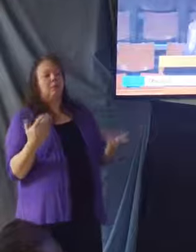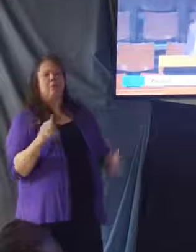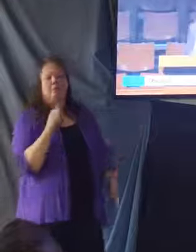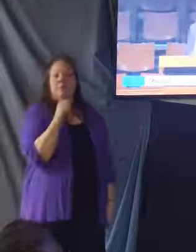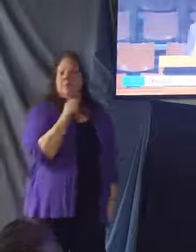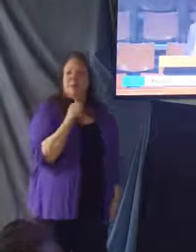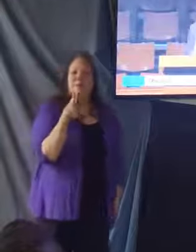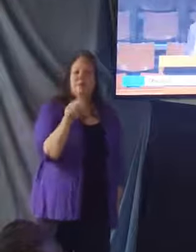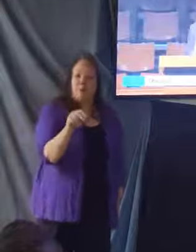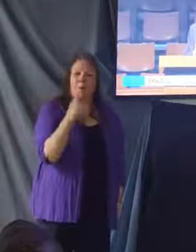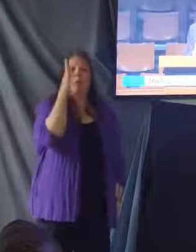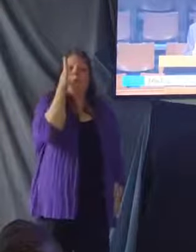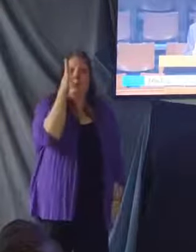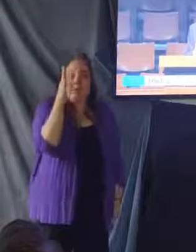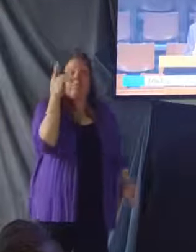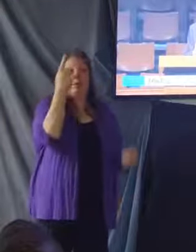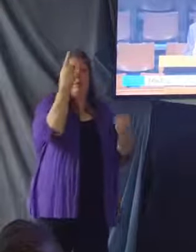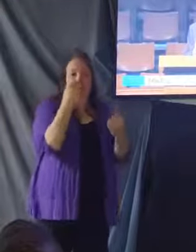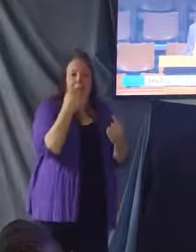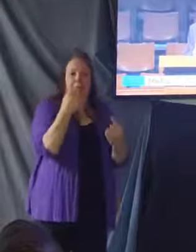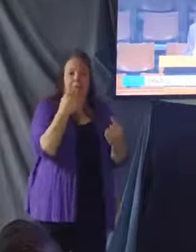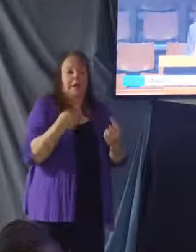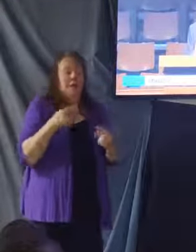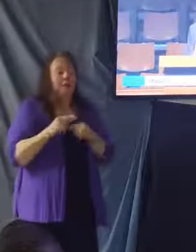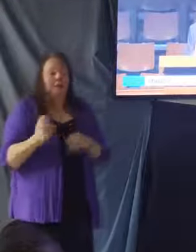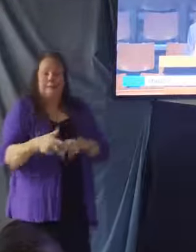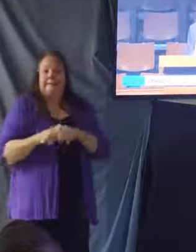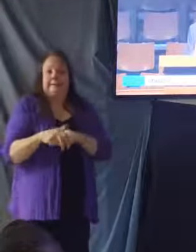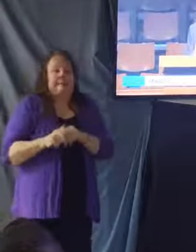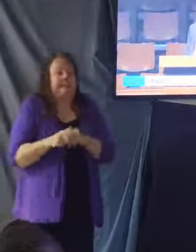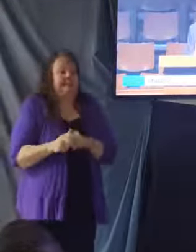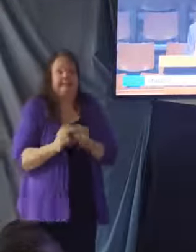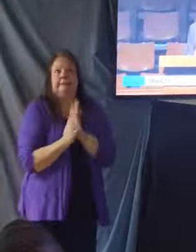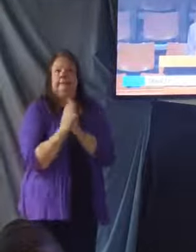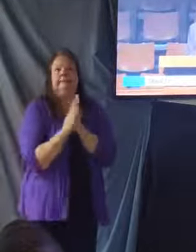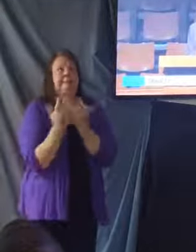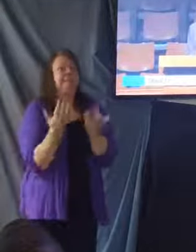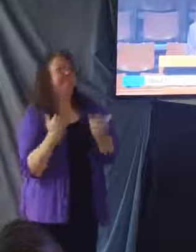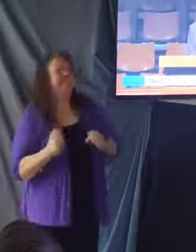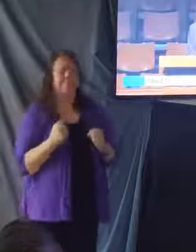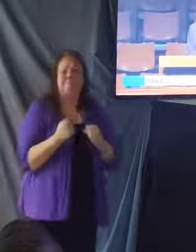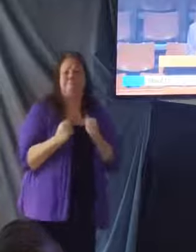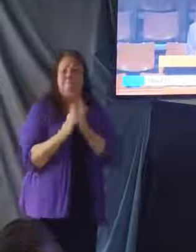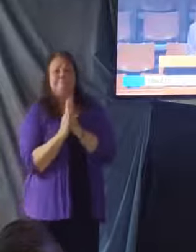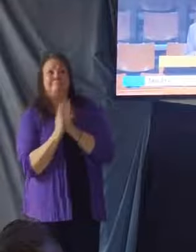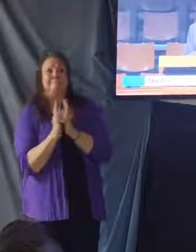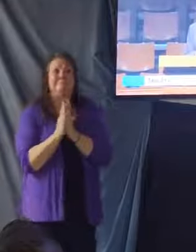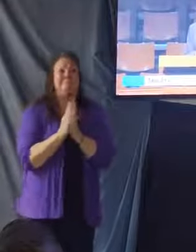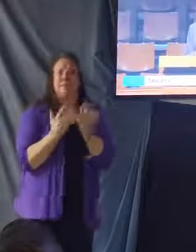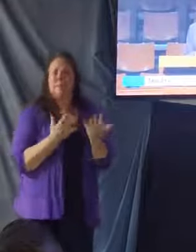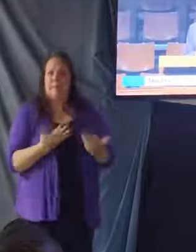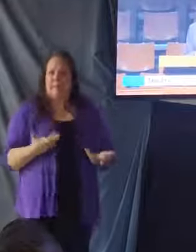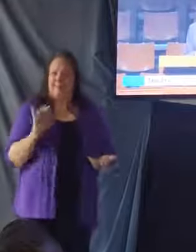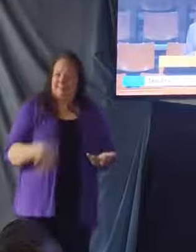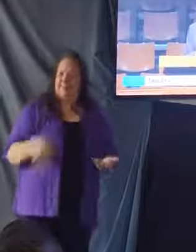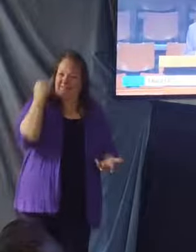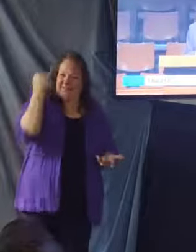is assured, and we just can't wait for it to get here. The idea.